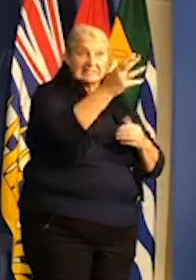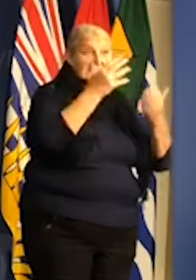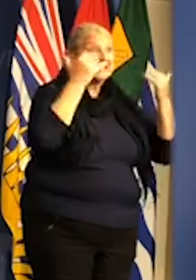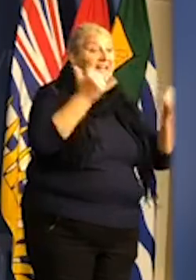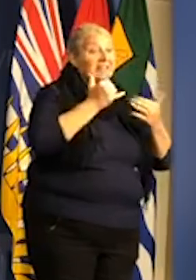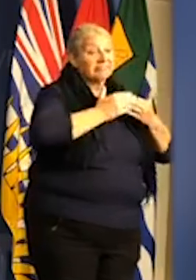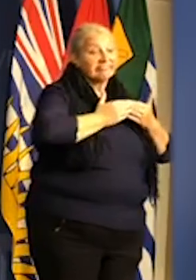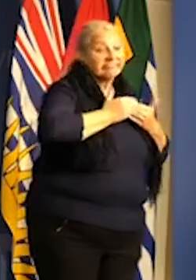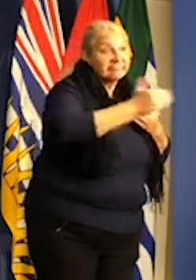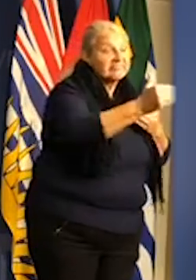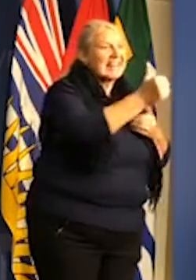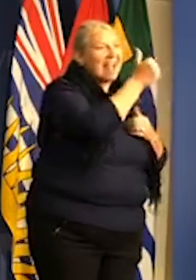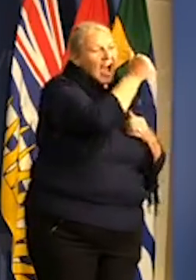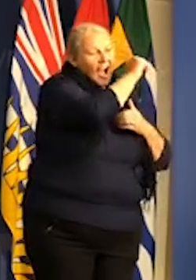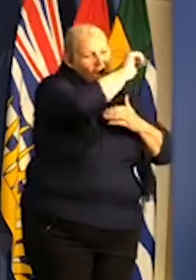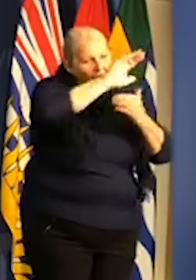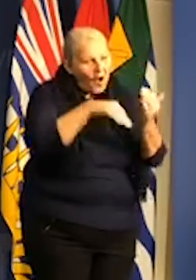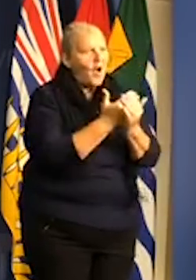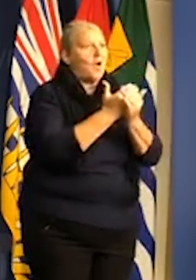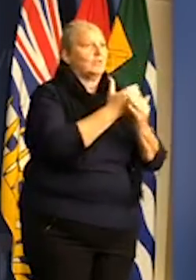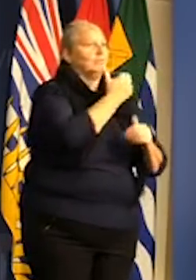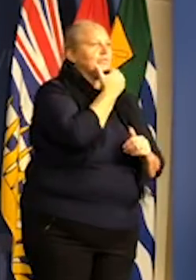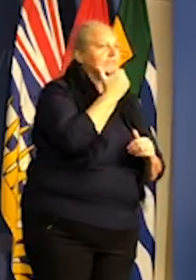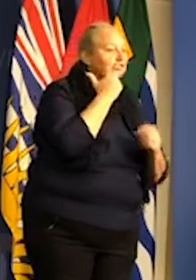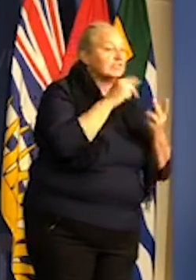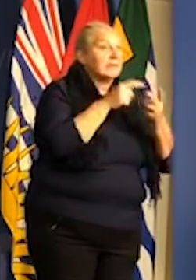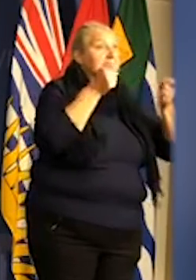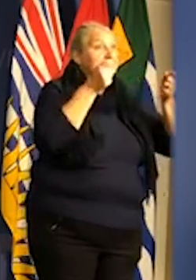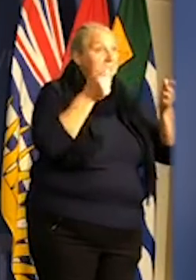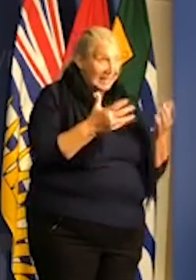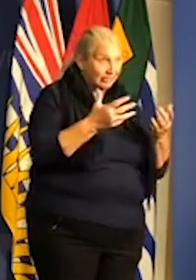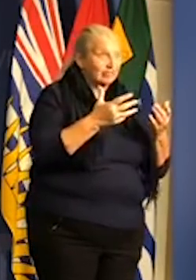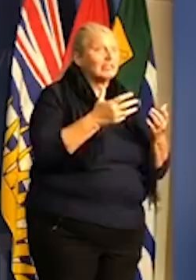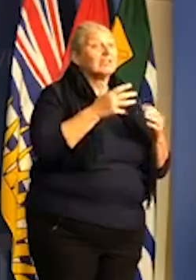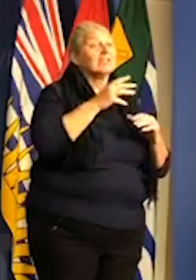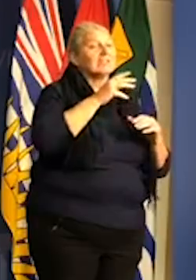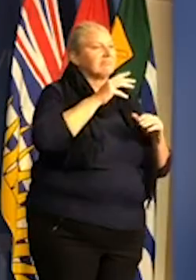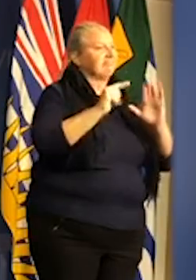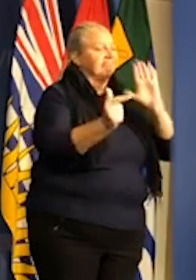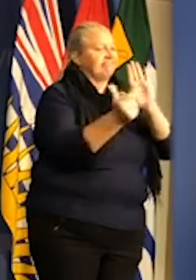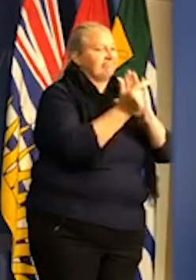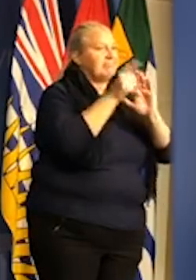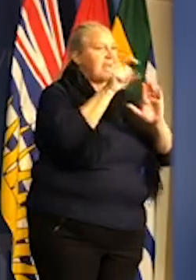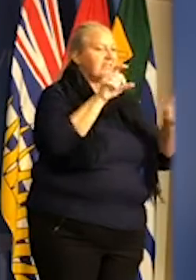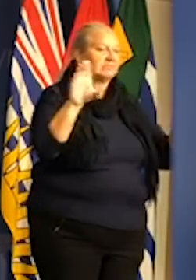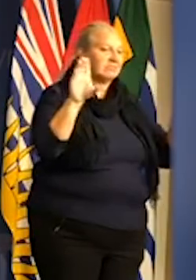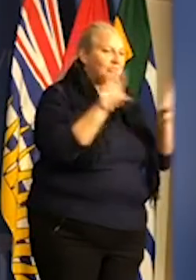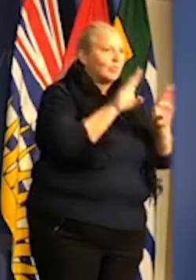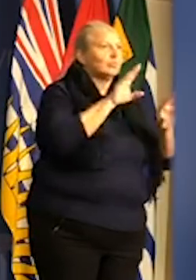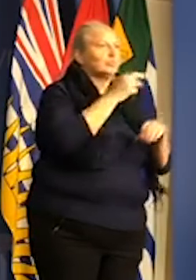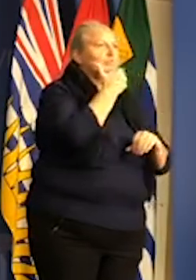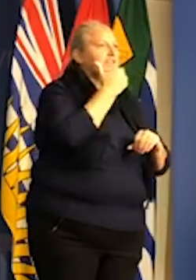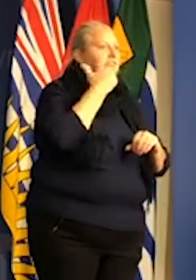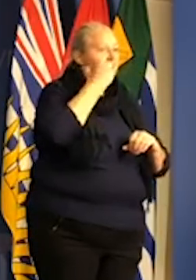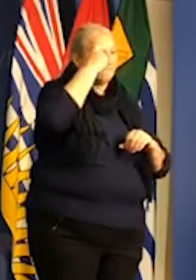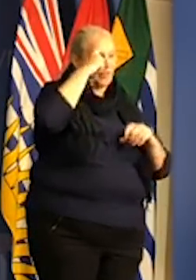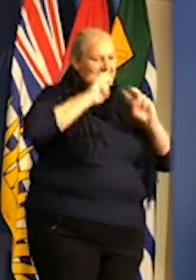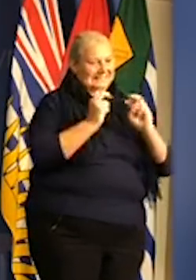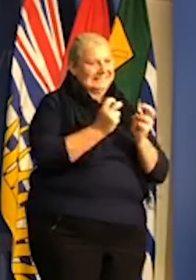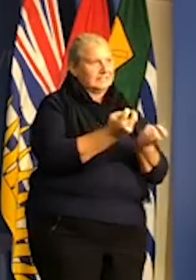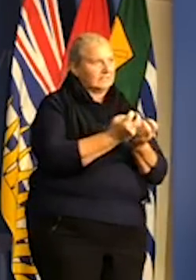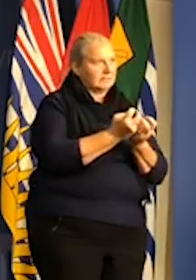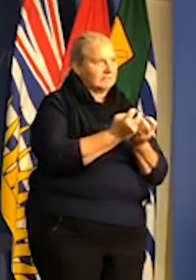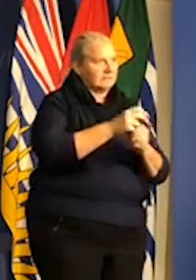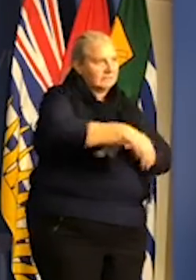to discontinue dine-in service effective midnight tonight. Again, all restaurants and bars